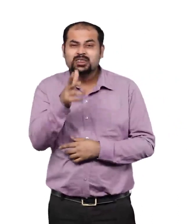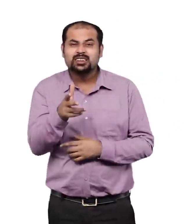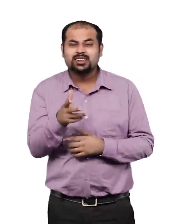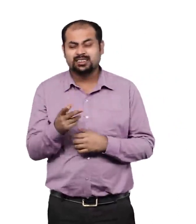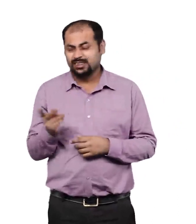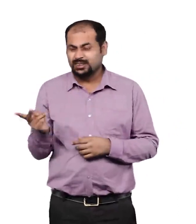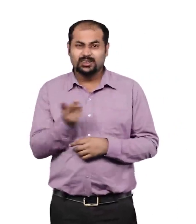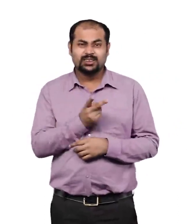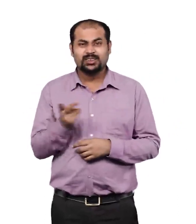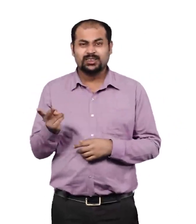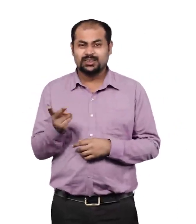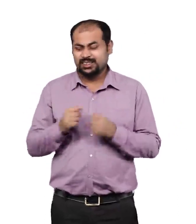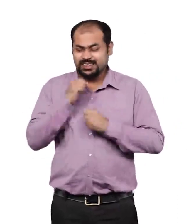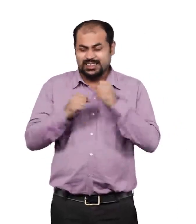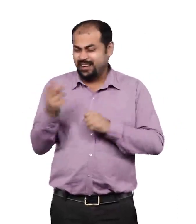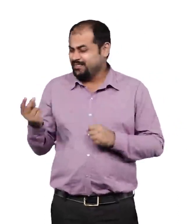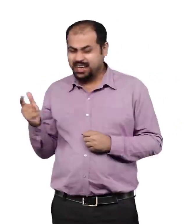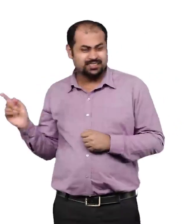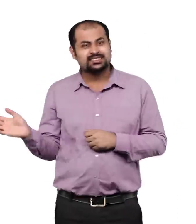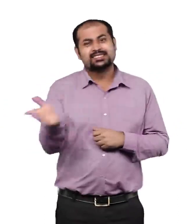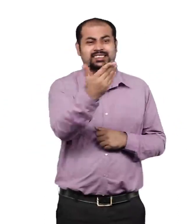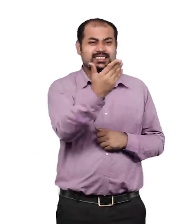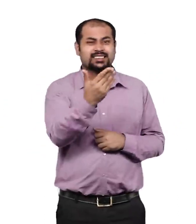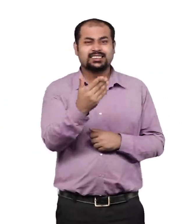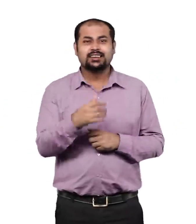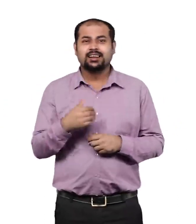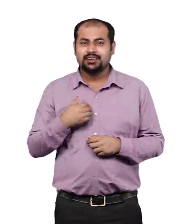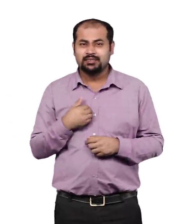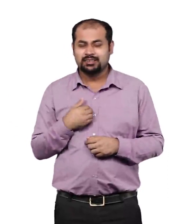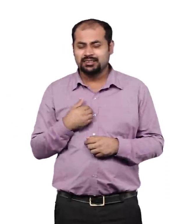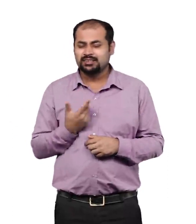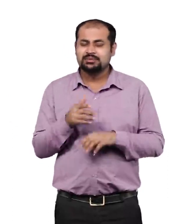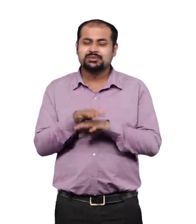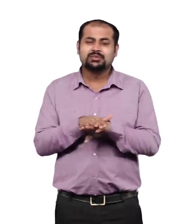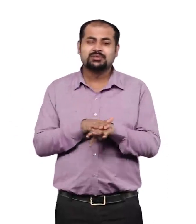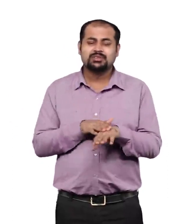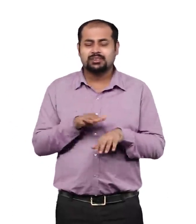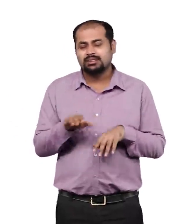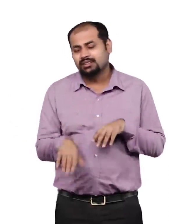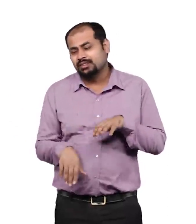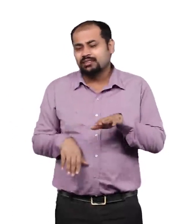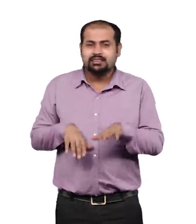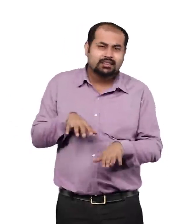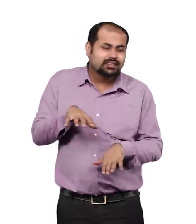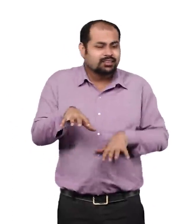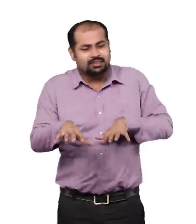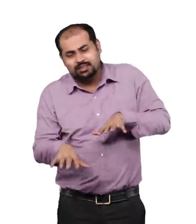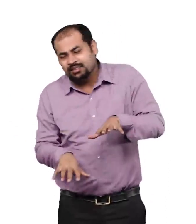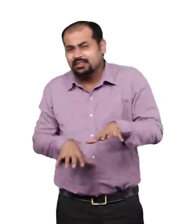both of you run fast and I move slowly. I know that one of you would cross the